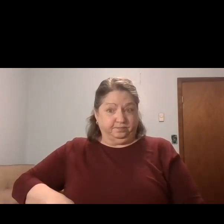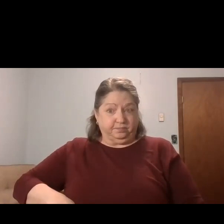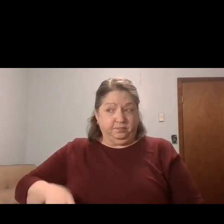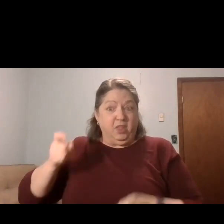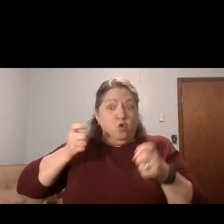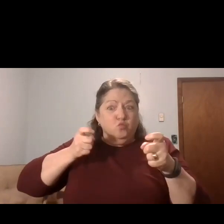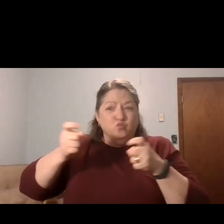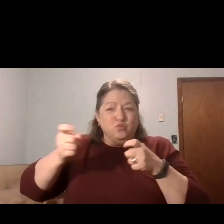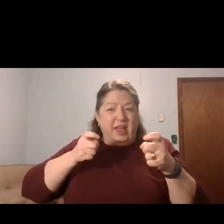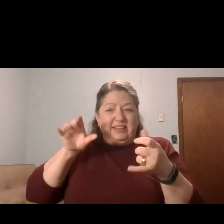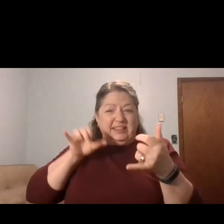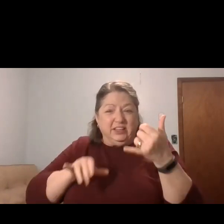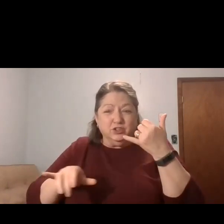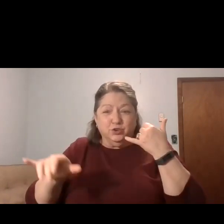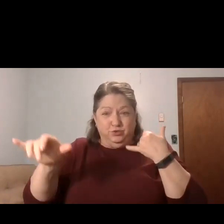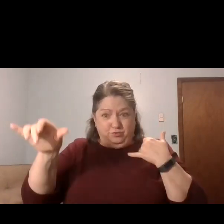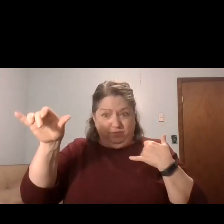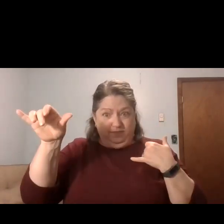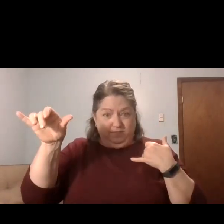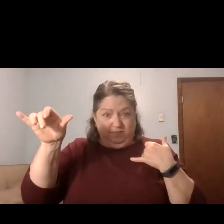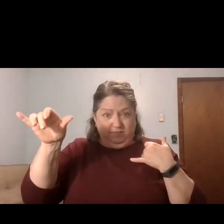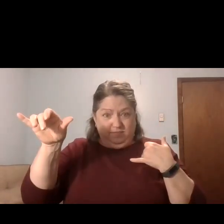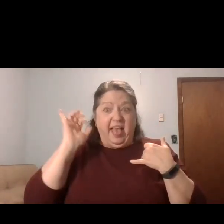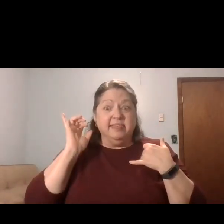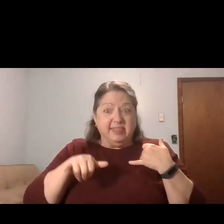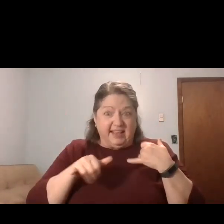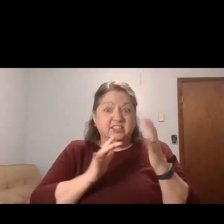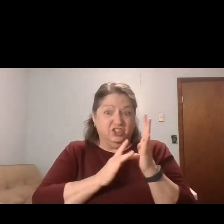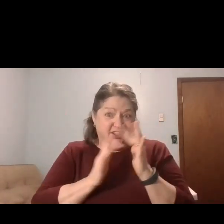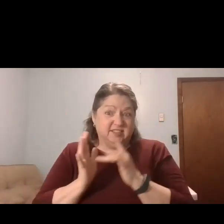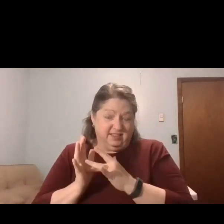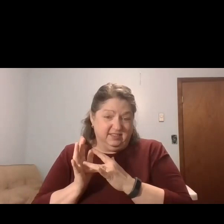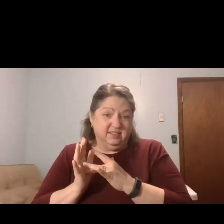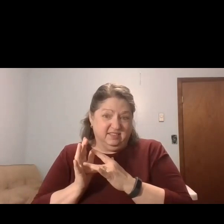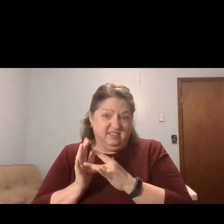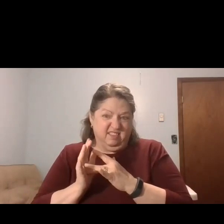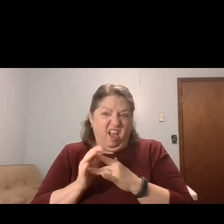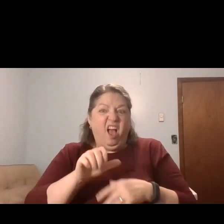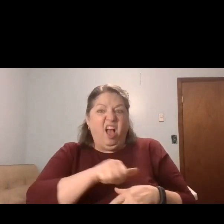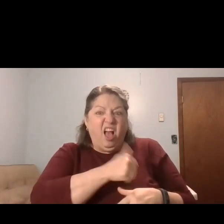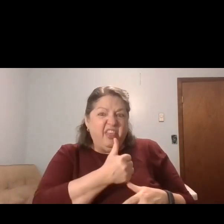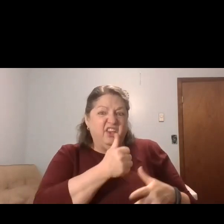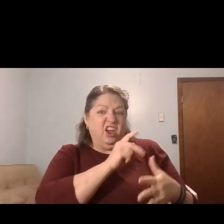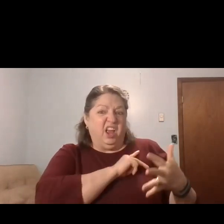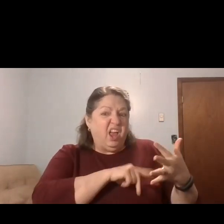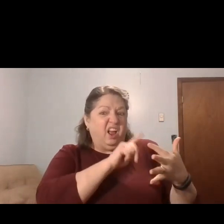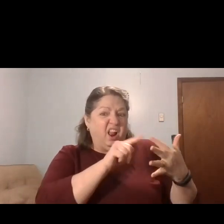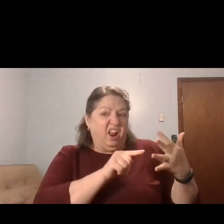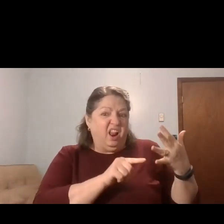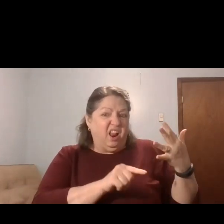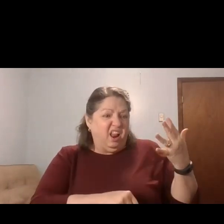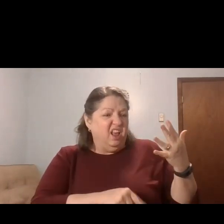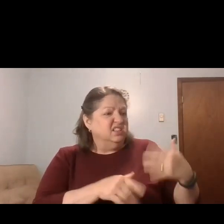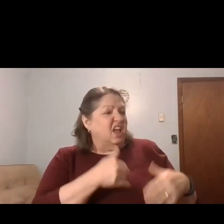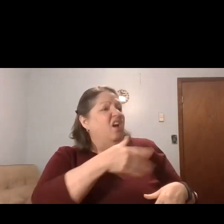reigns eternally. That's Jesus. Every other king would have people die for him.